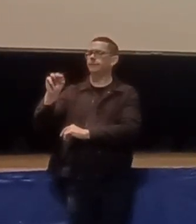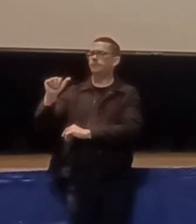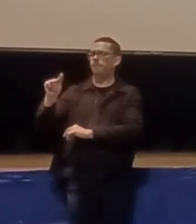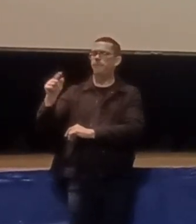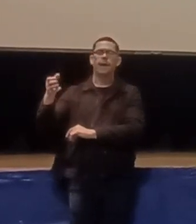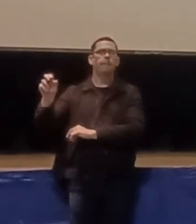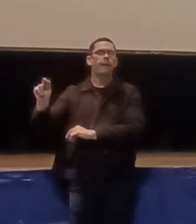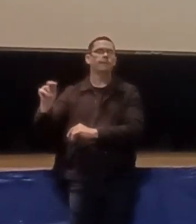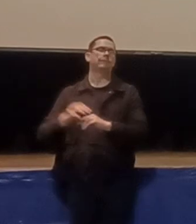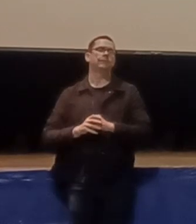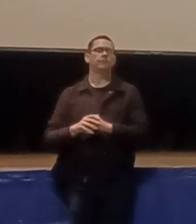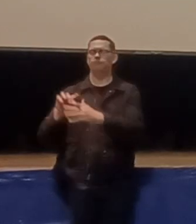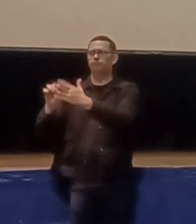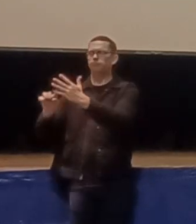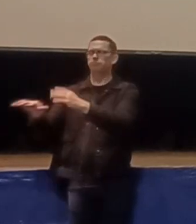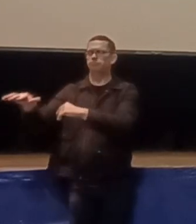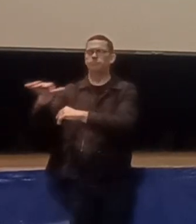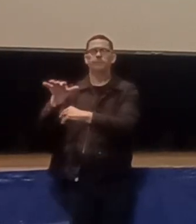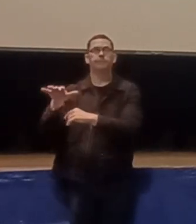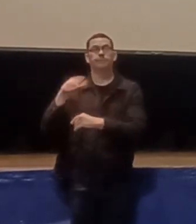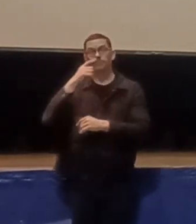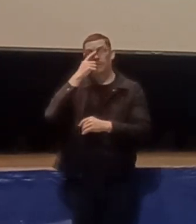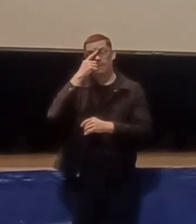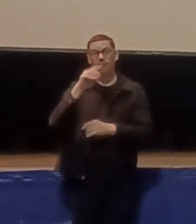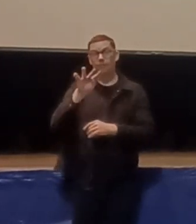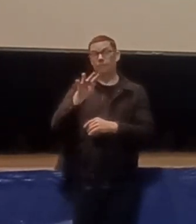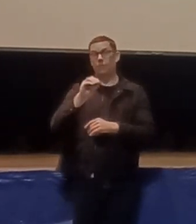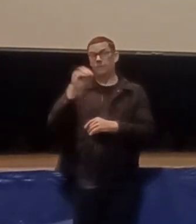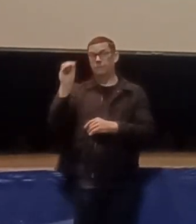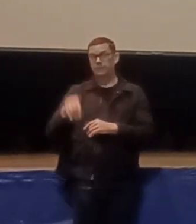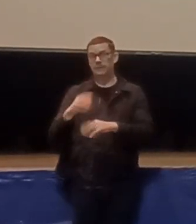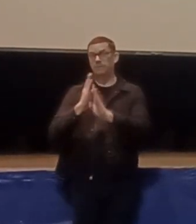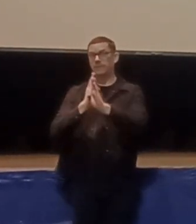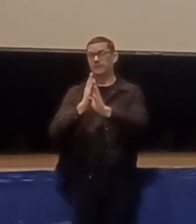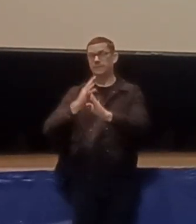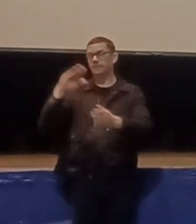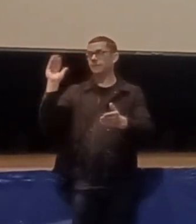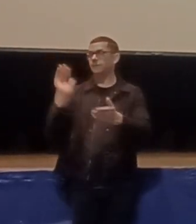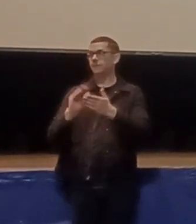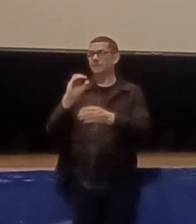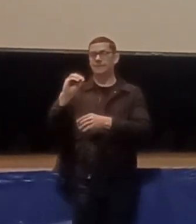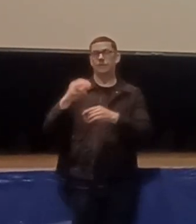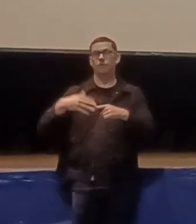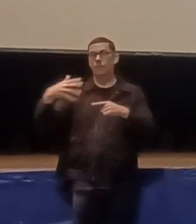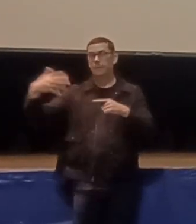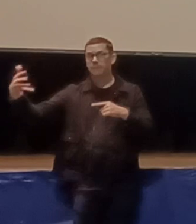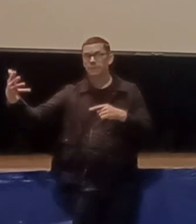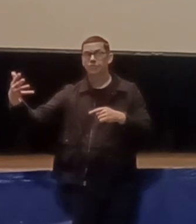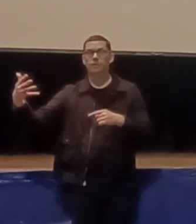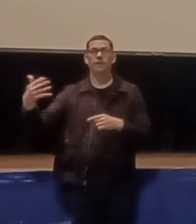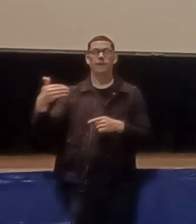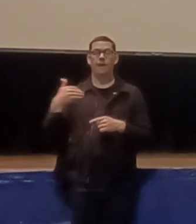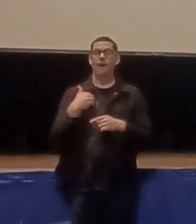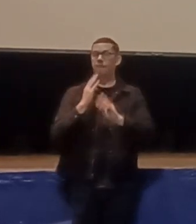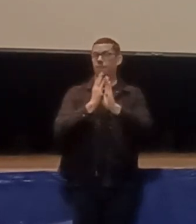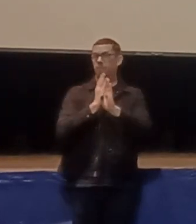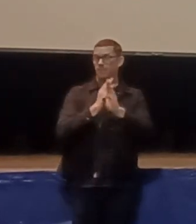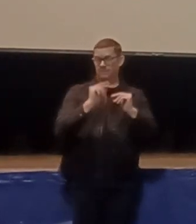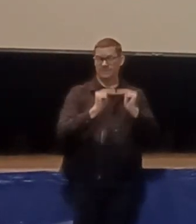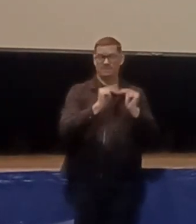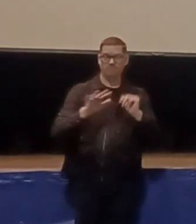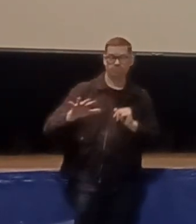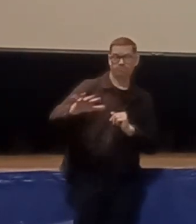40% of the buses in the city of Boston zero emissions with just one facility. And we have bus facilities across the region that are in urgent need